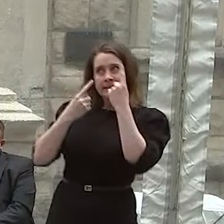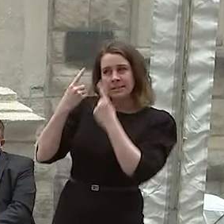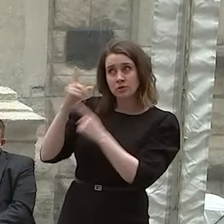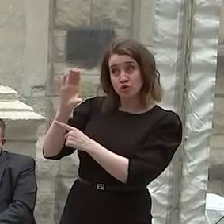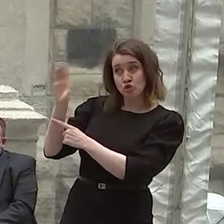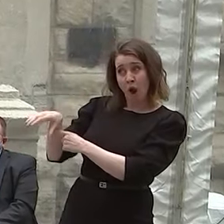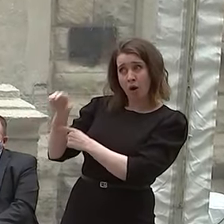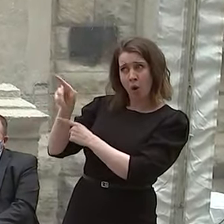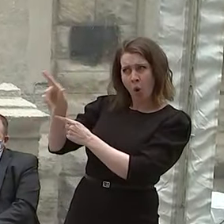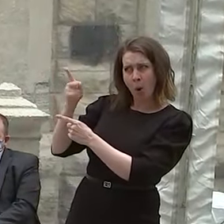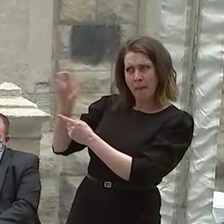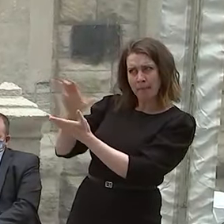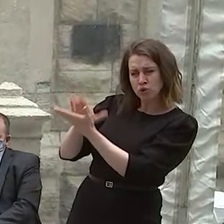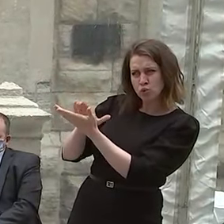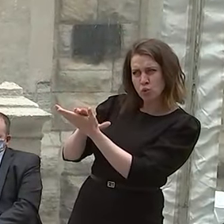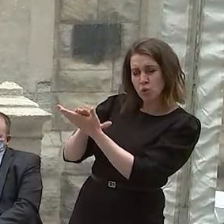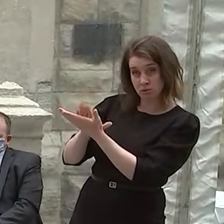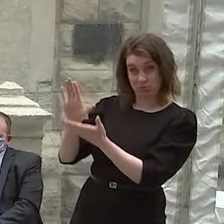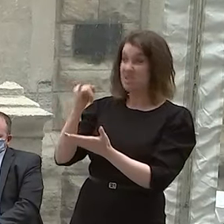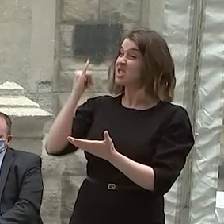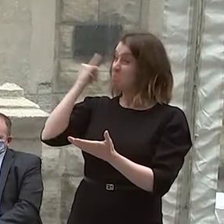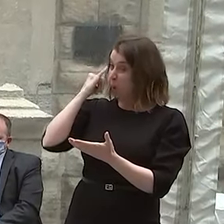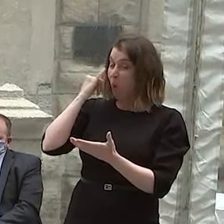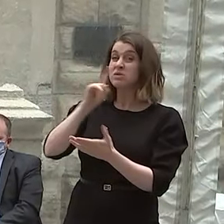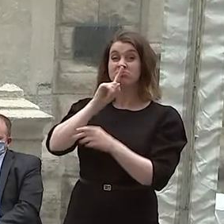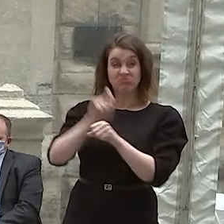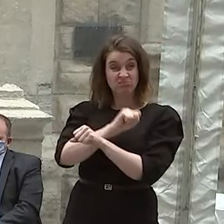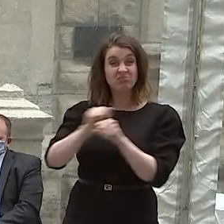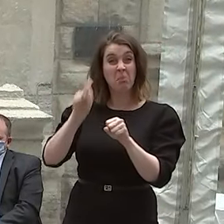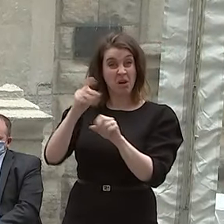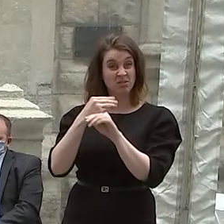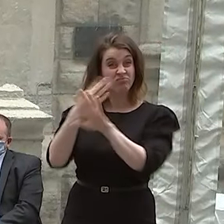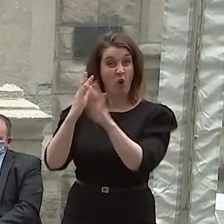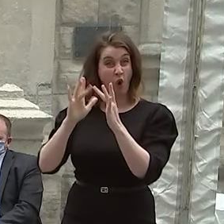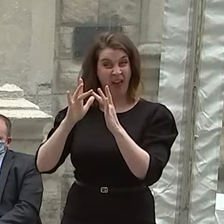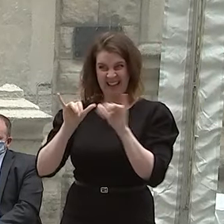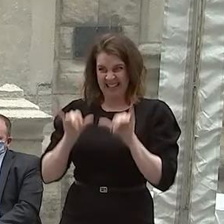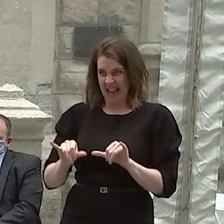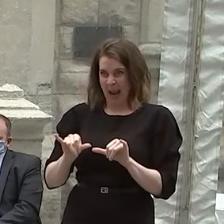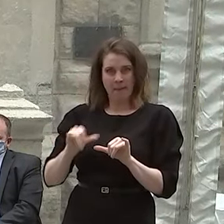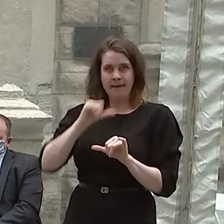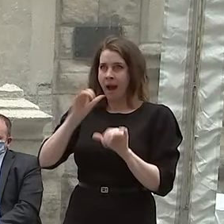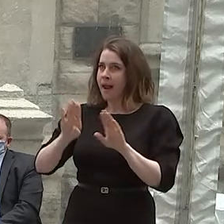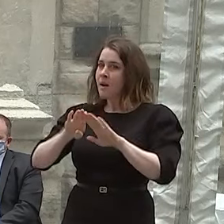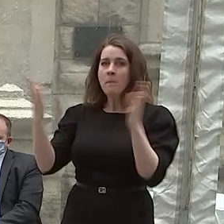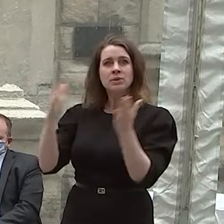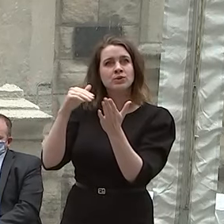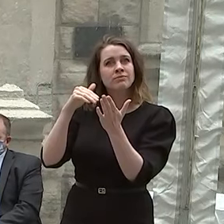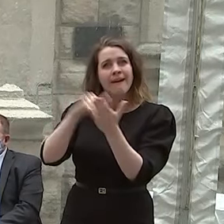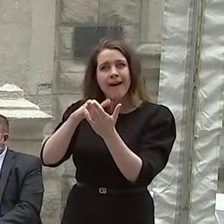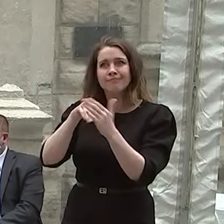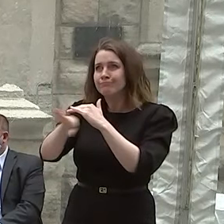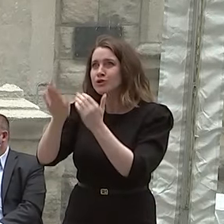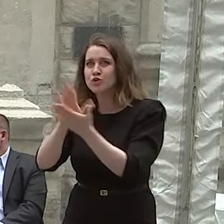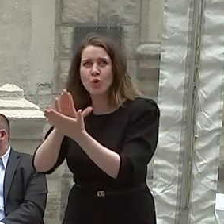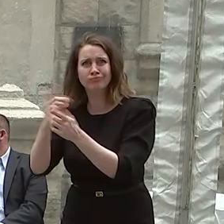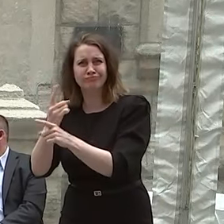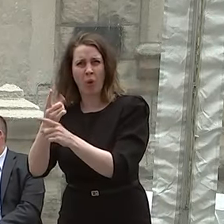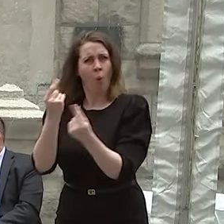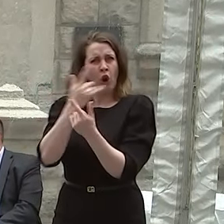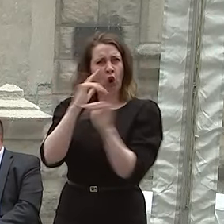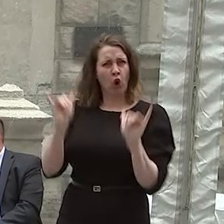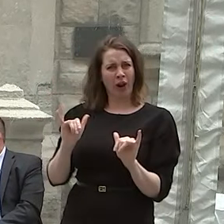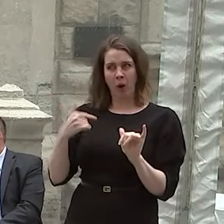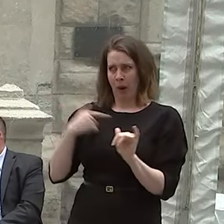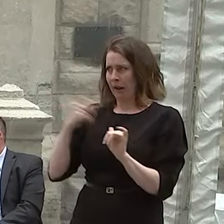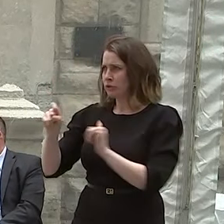if, and making sure that we're truly prepared. We've learned a tremendous amount across all of our city government, our sister